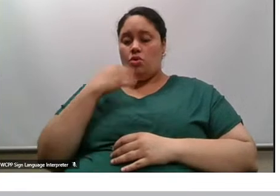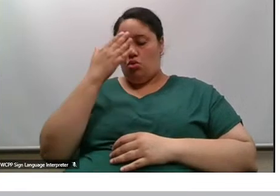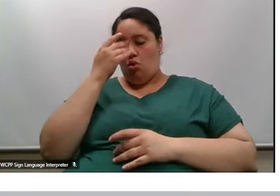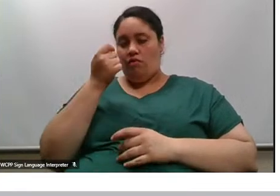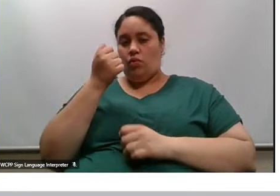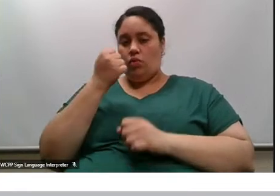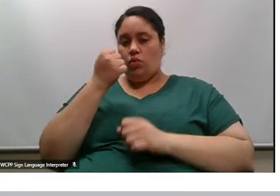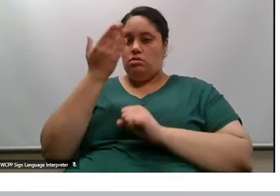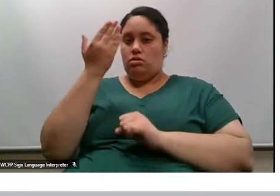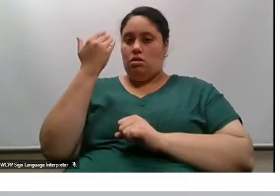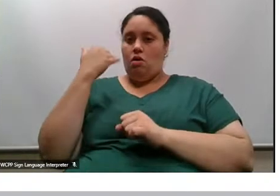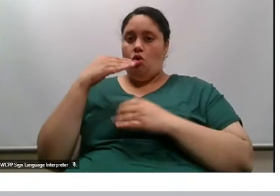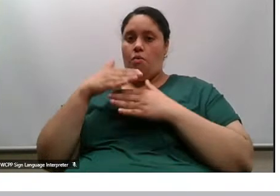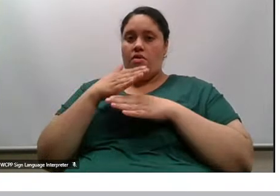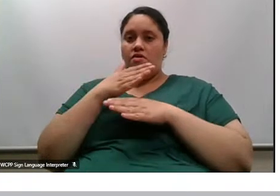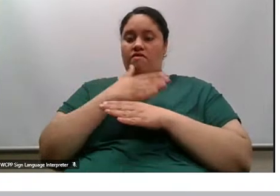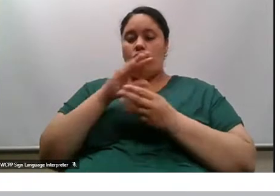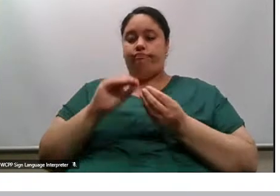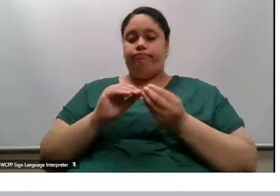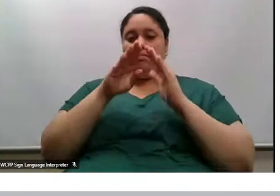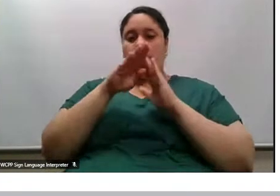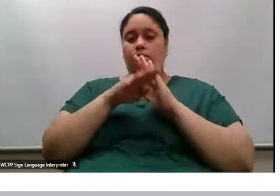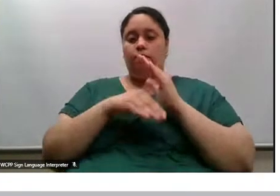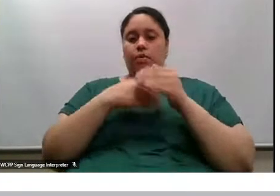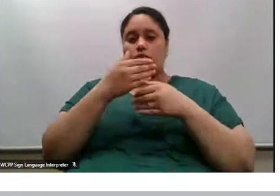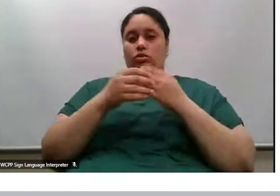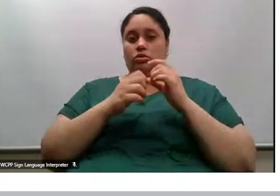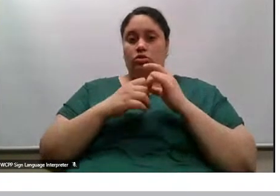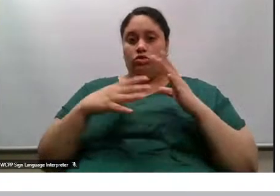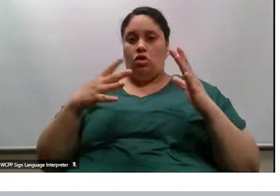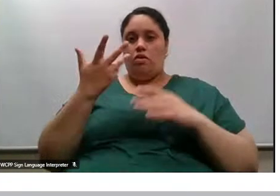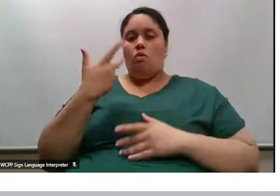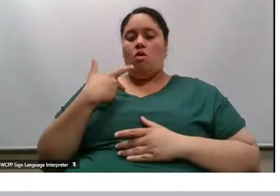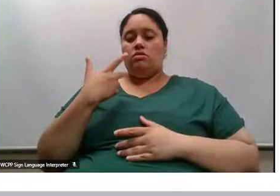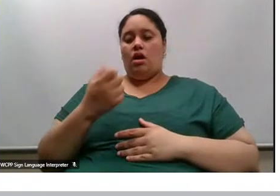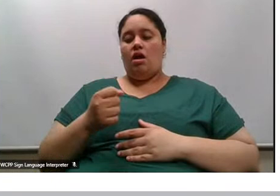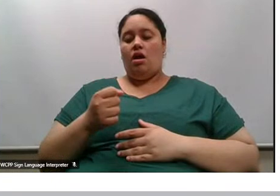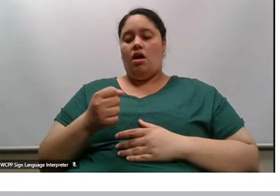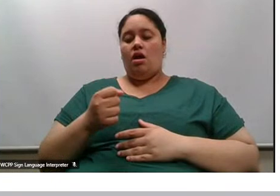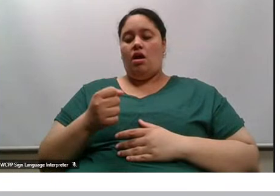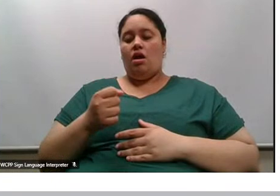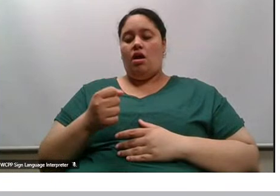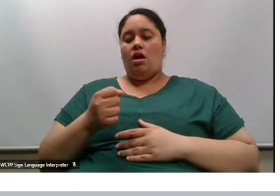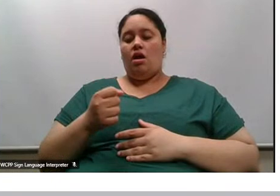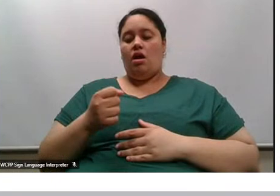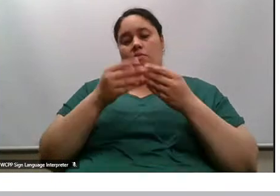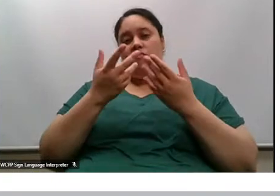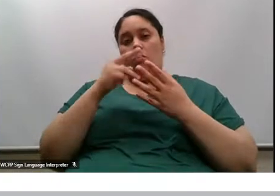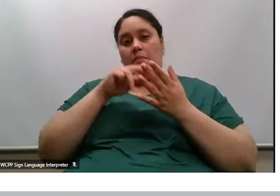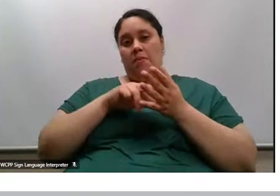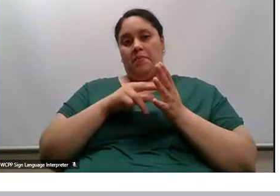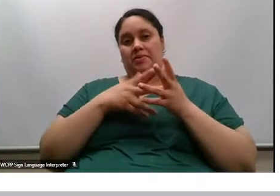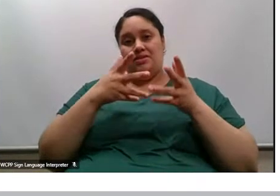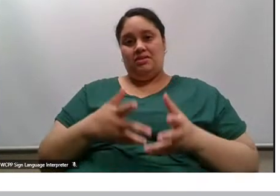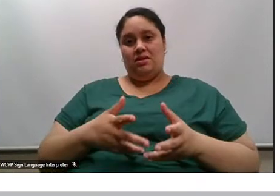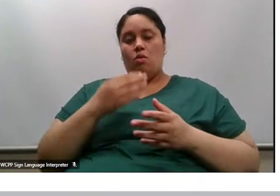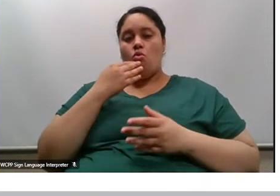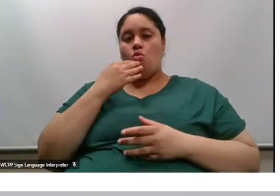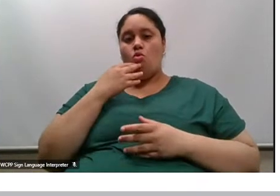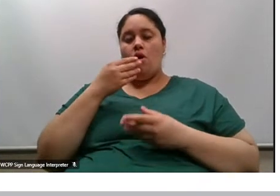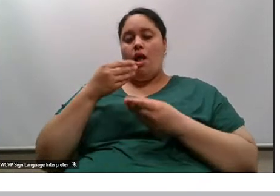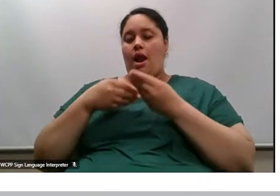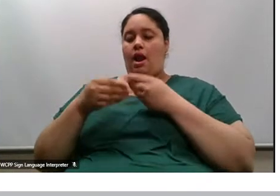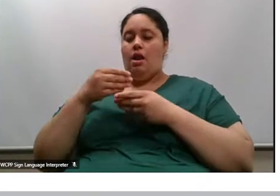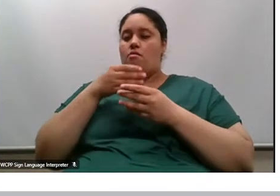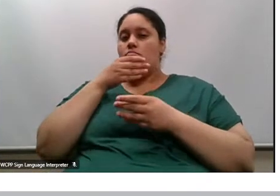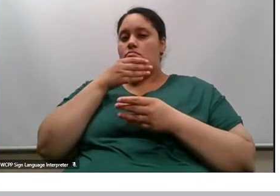started, there was a memorandum handed for this particular purpose by the Liquor Traders Association, and the